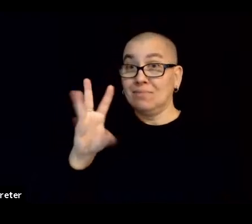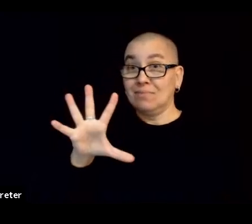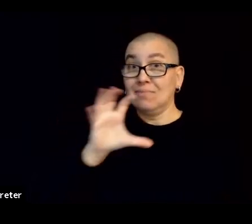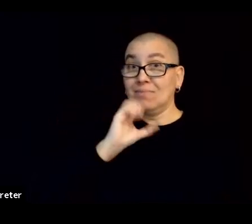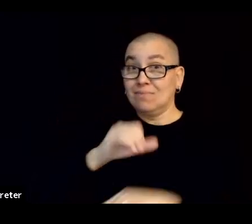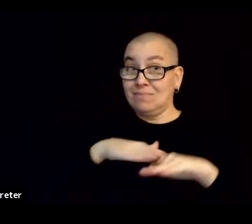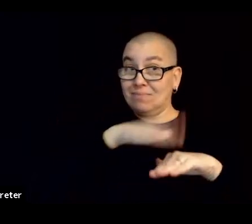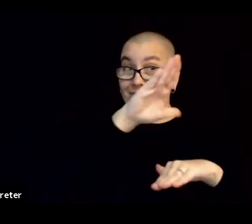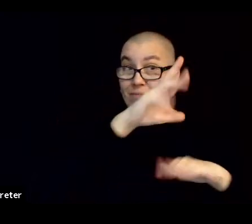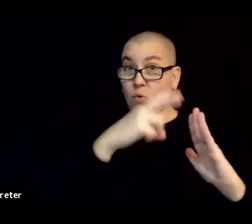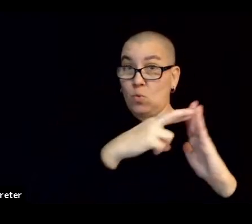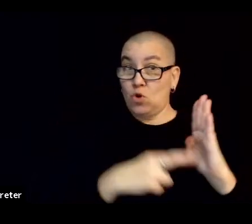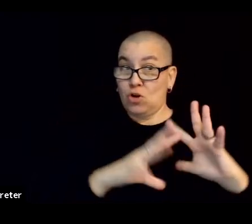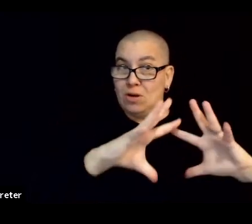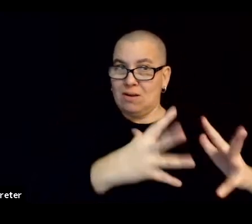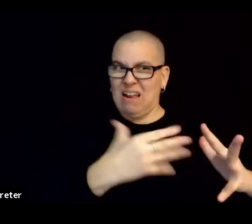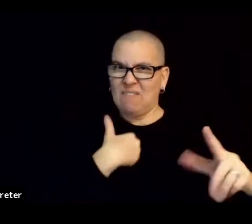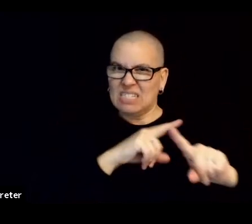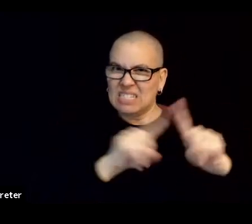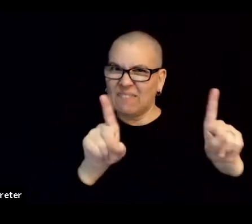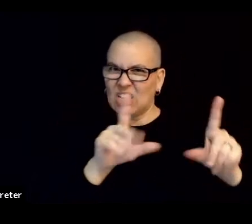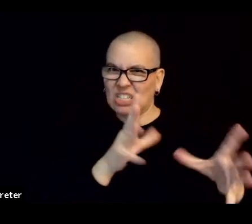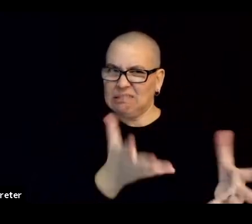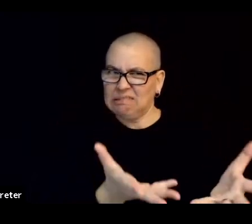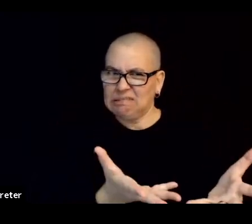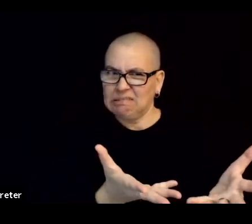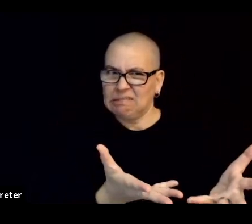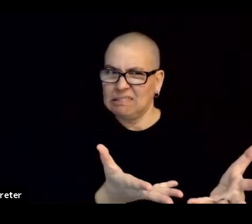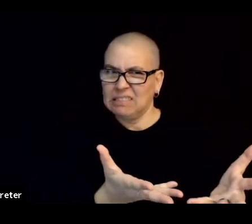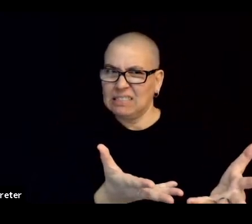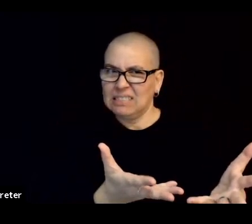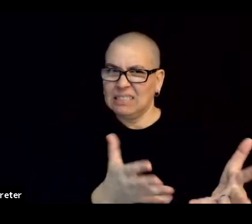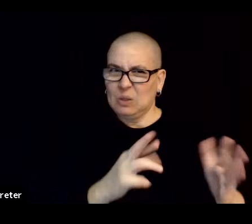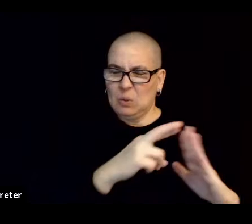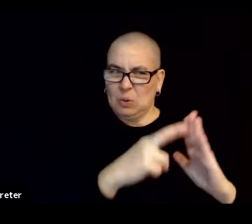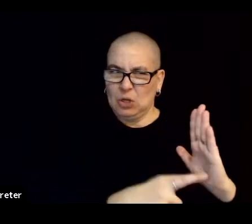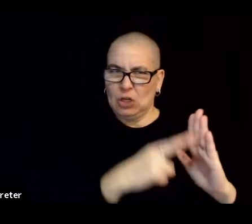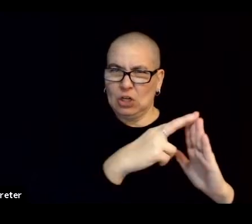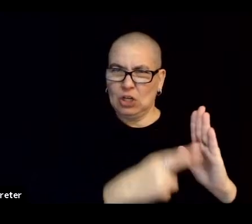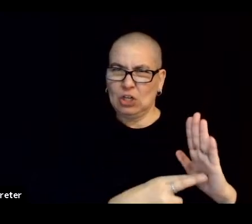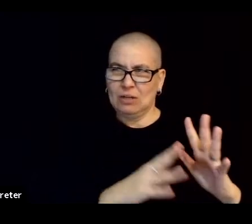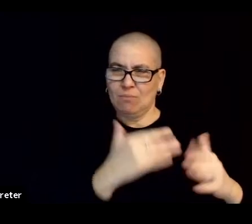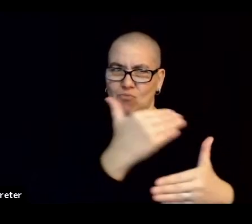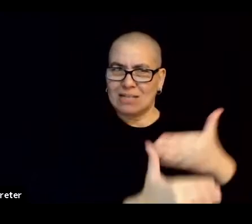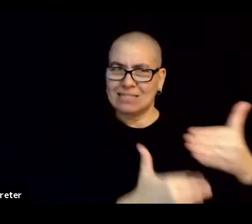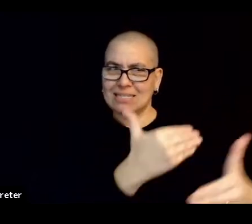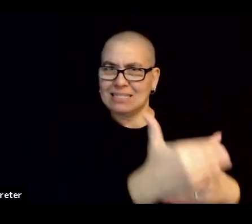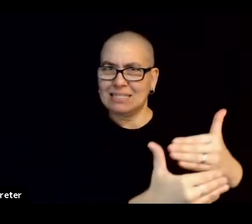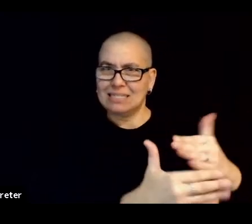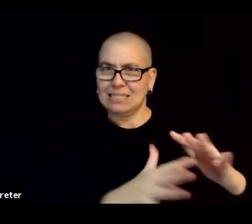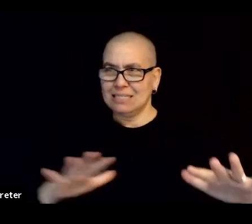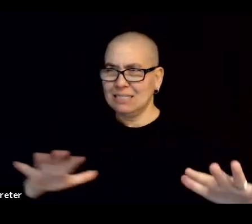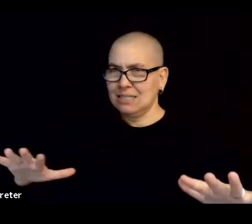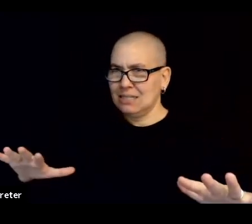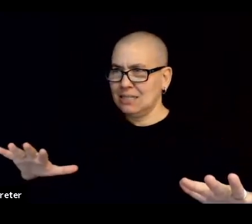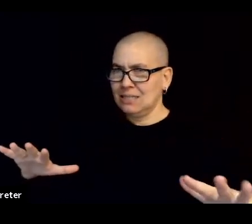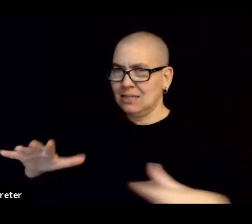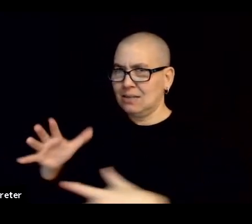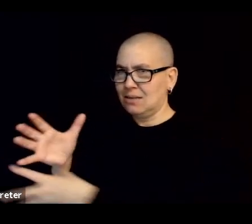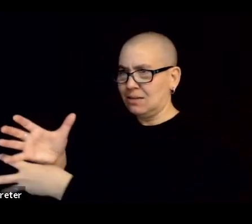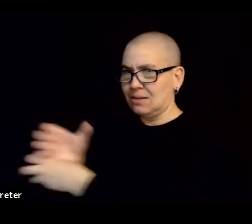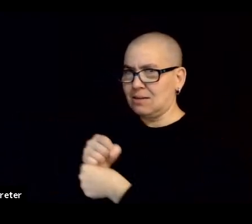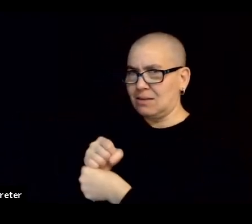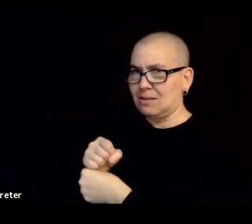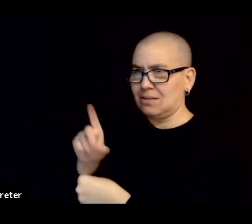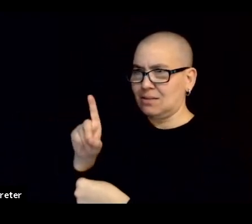by the pace with which the vaccines were being distributed, as well as the share of a state's population that's 65 and older.